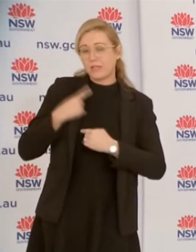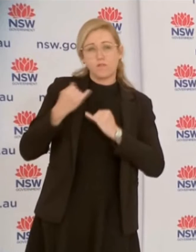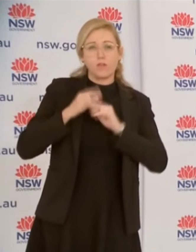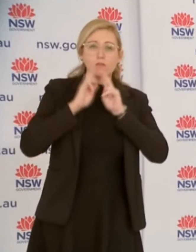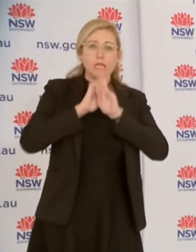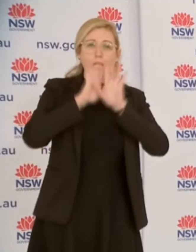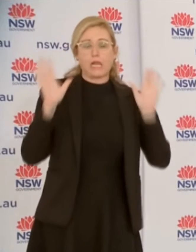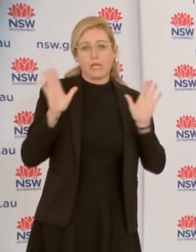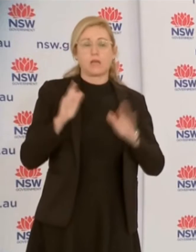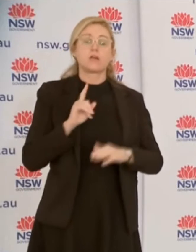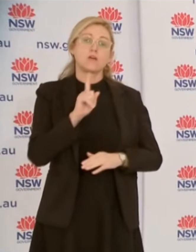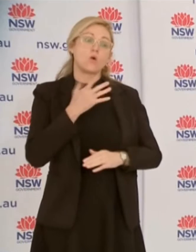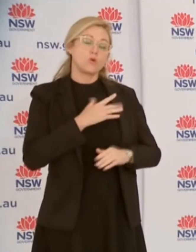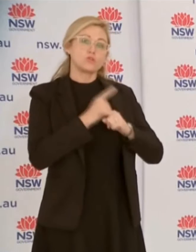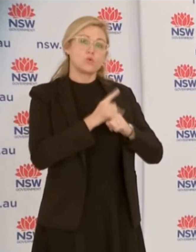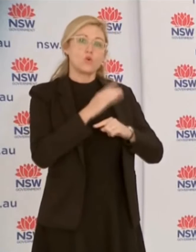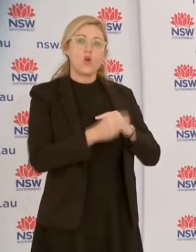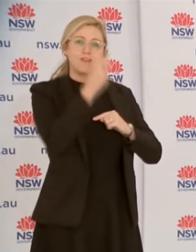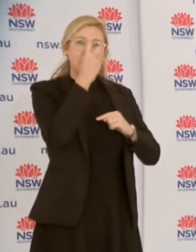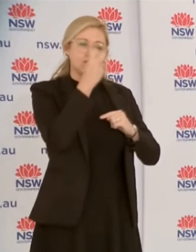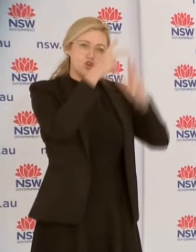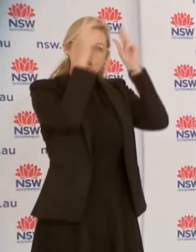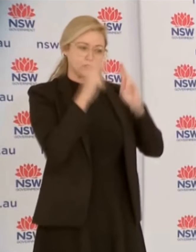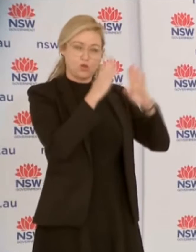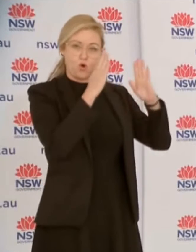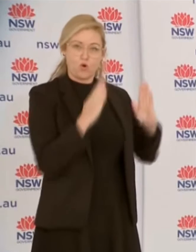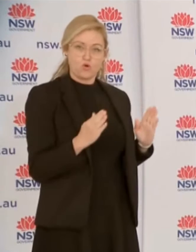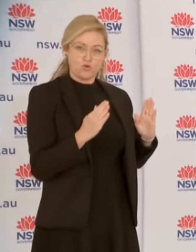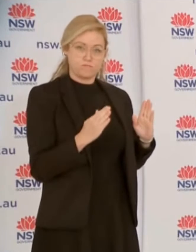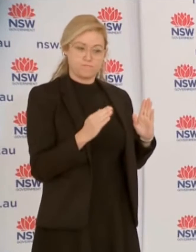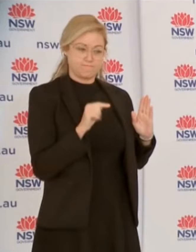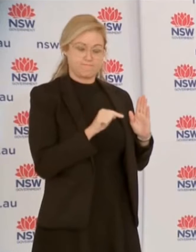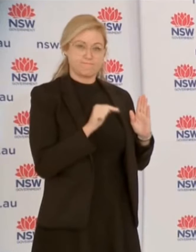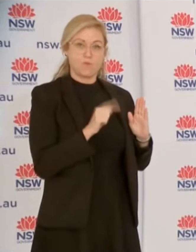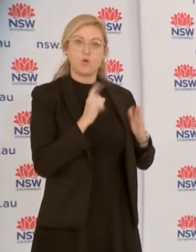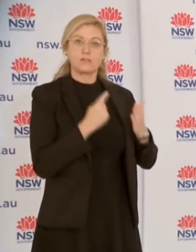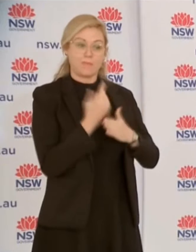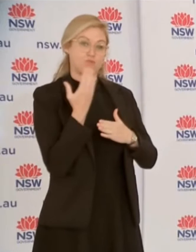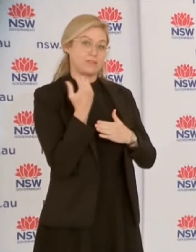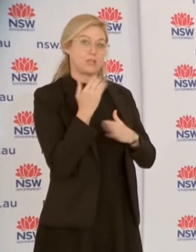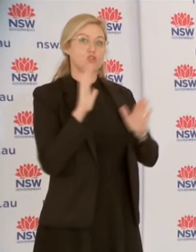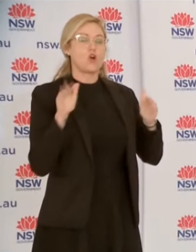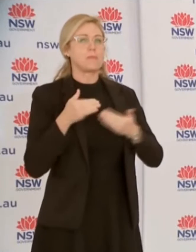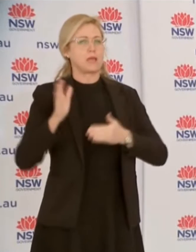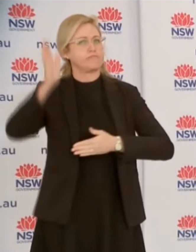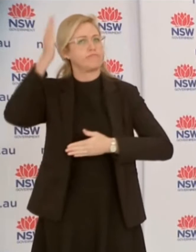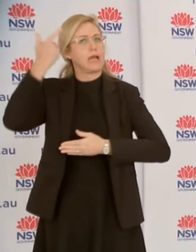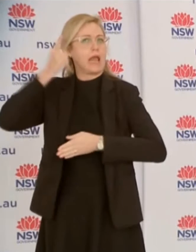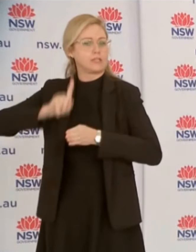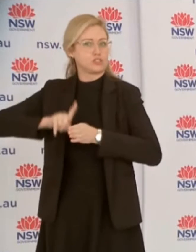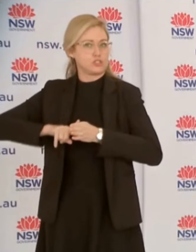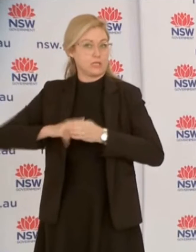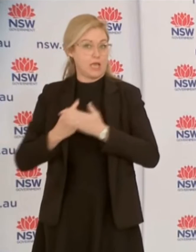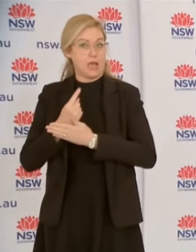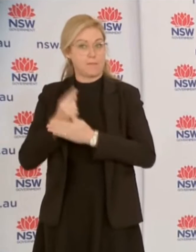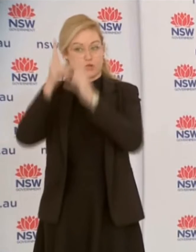experience with aged care facilities that we've had now compared to our first wave of infection?